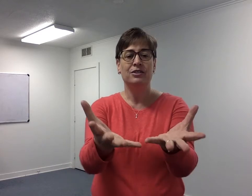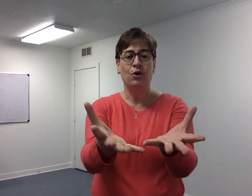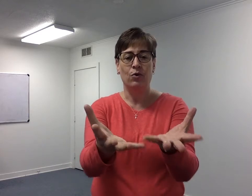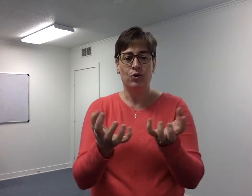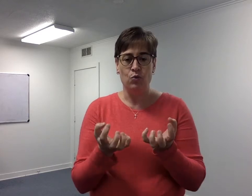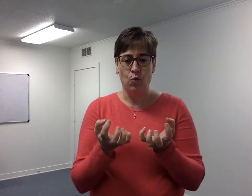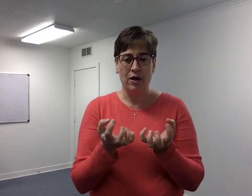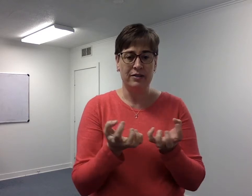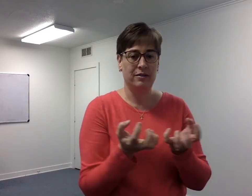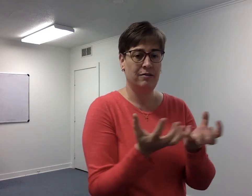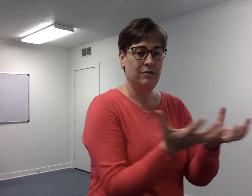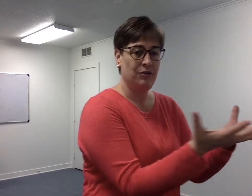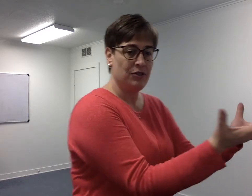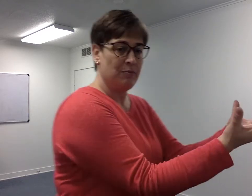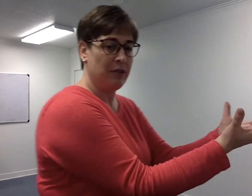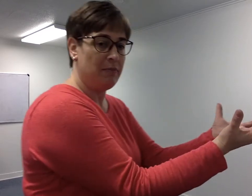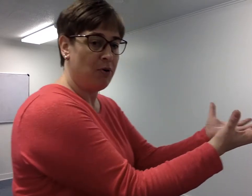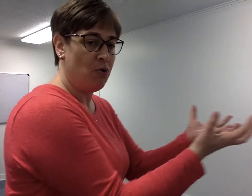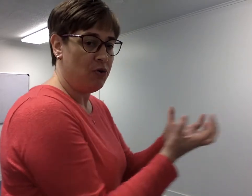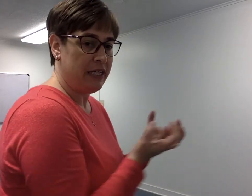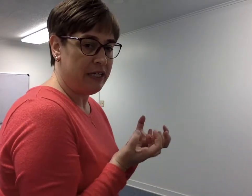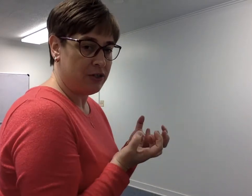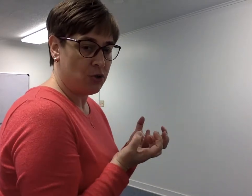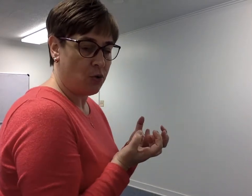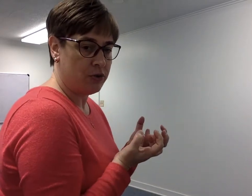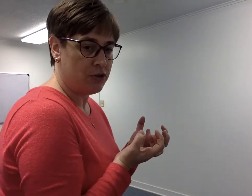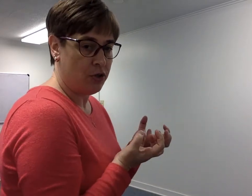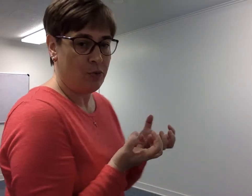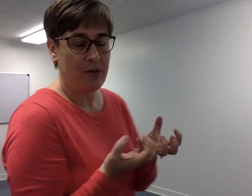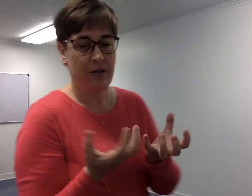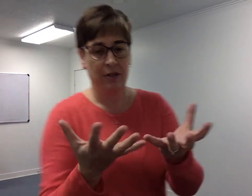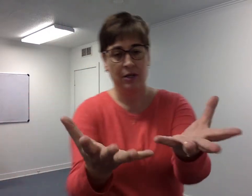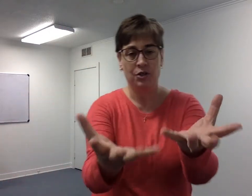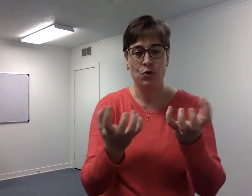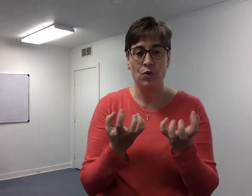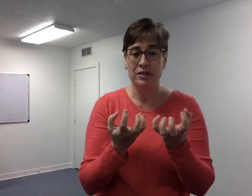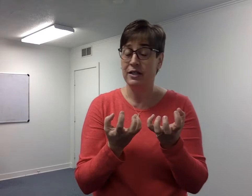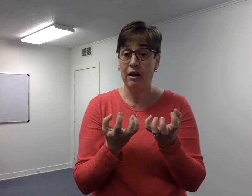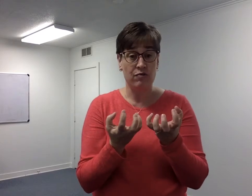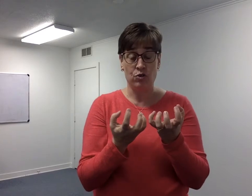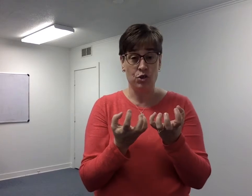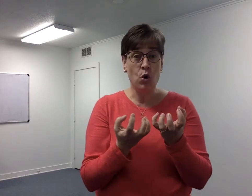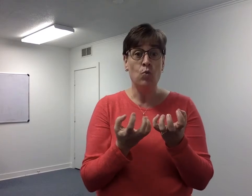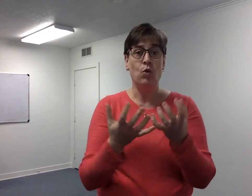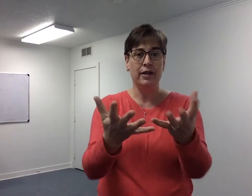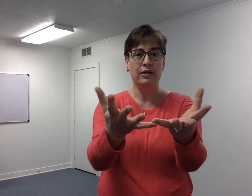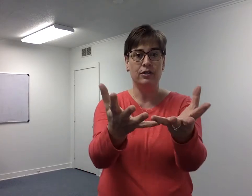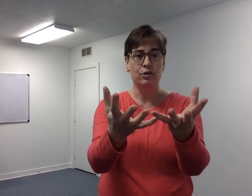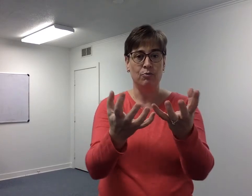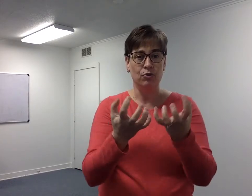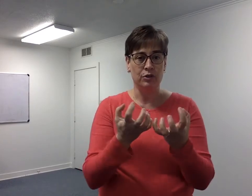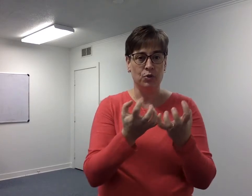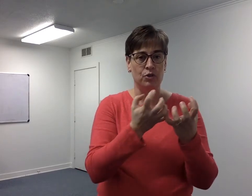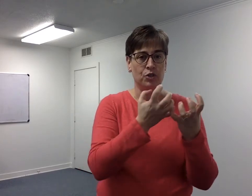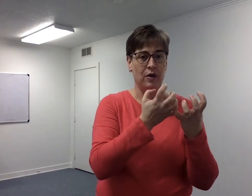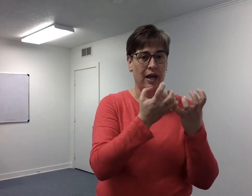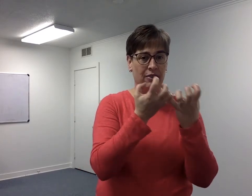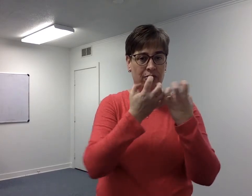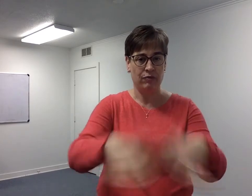So you want. You're simply pulling it towards you. You want it. Now, if you don't want it, you pull it towards you and throw